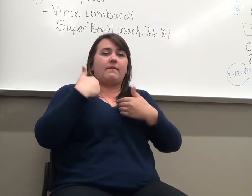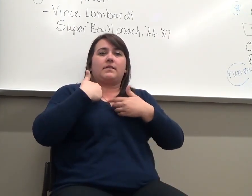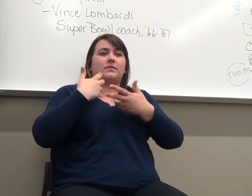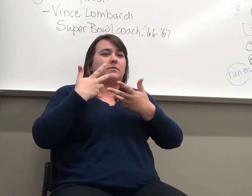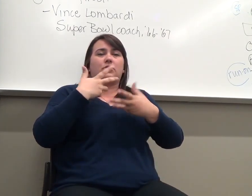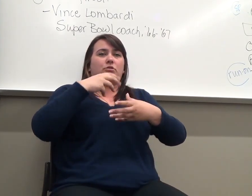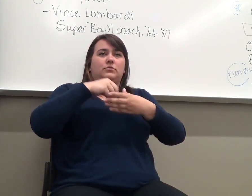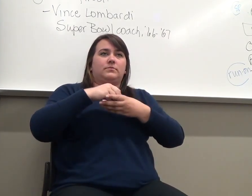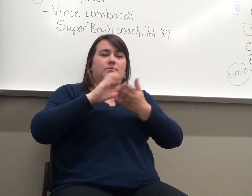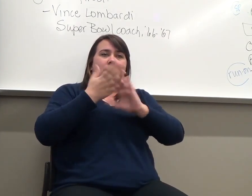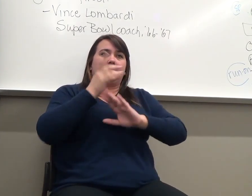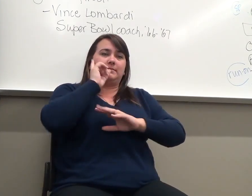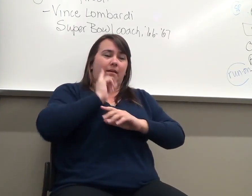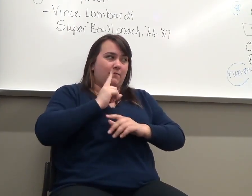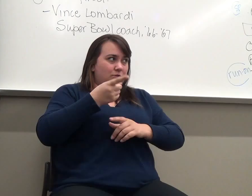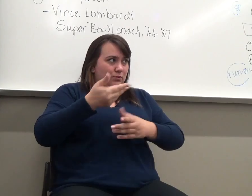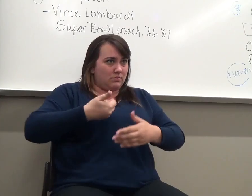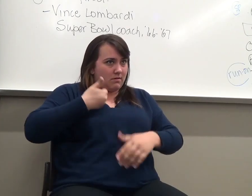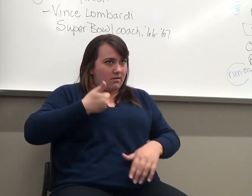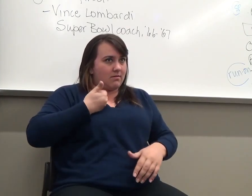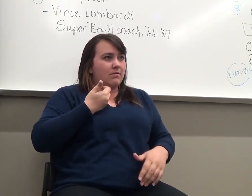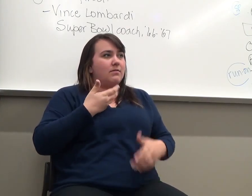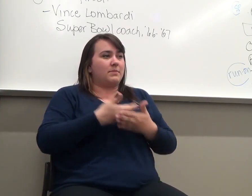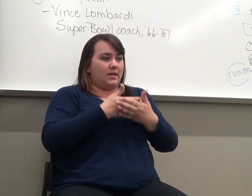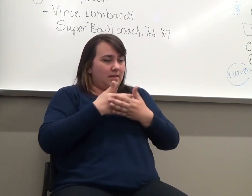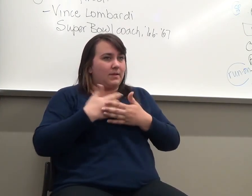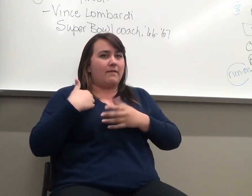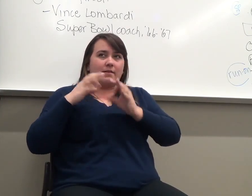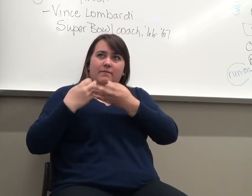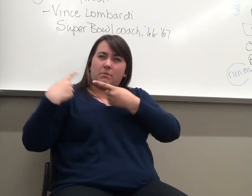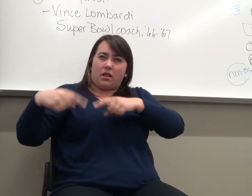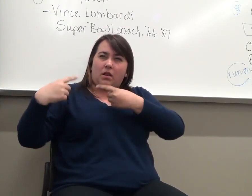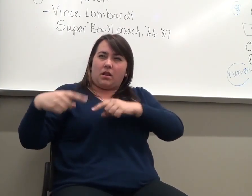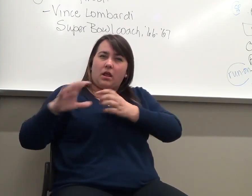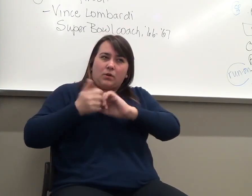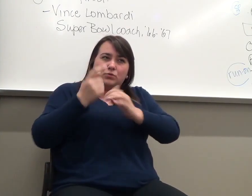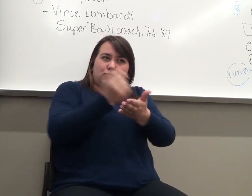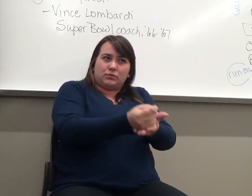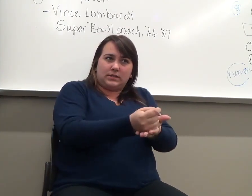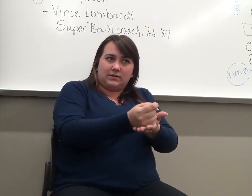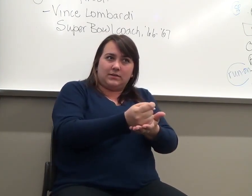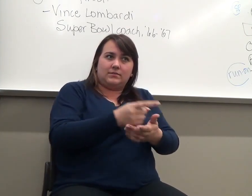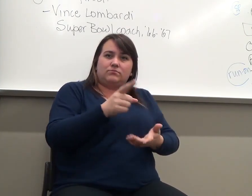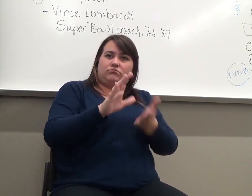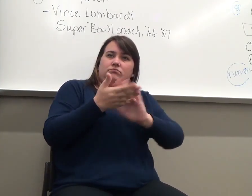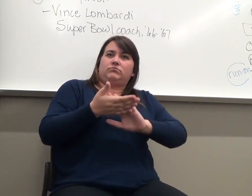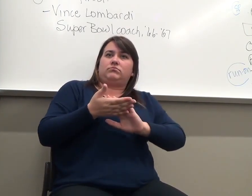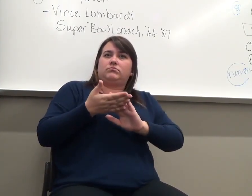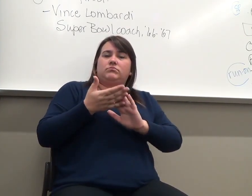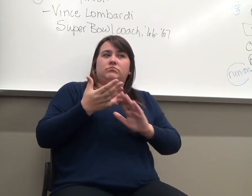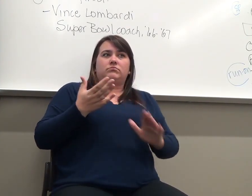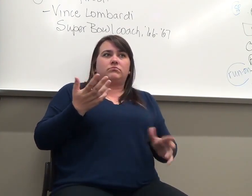what some of my marks mean. This is an introductory comma. Looking back on a childhood memory,